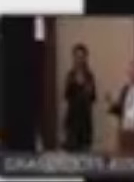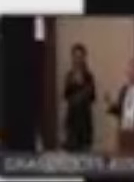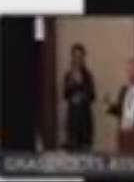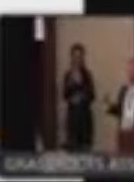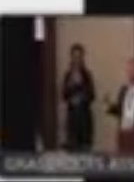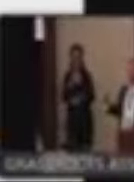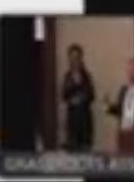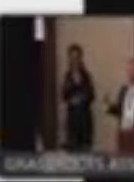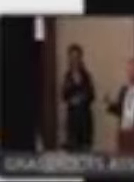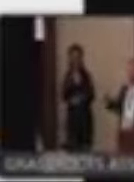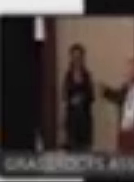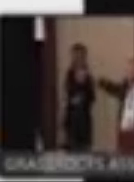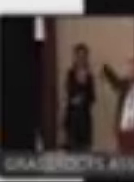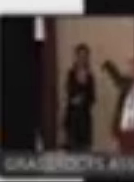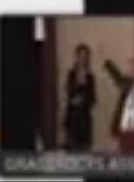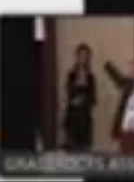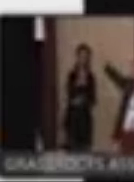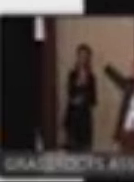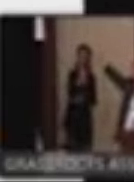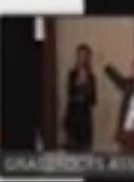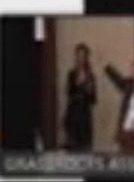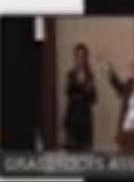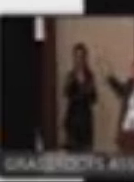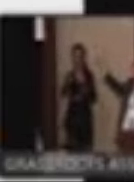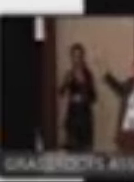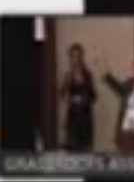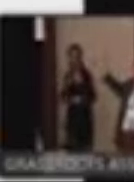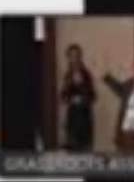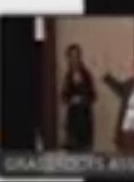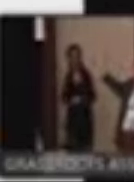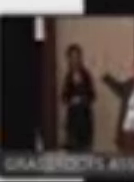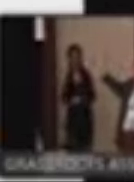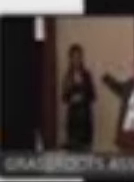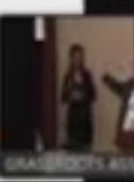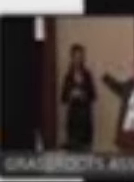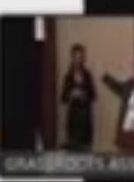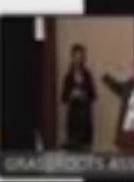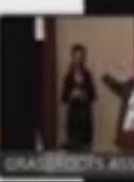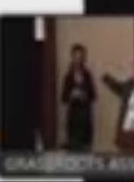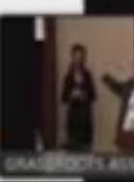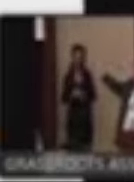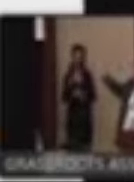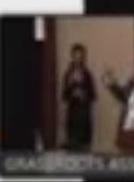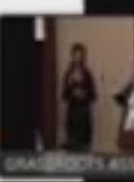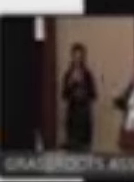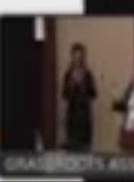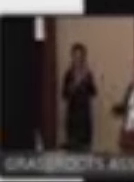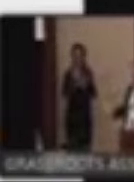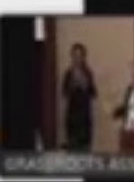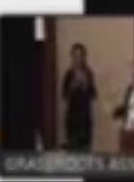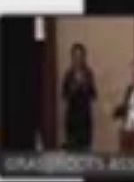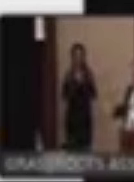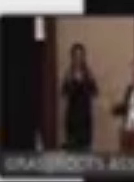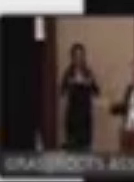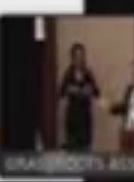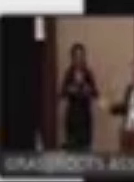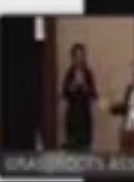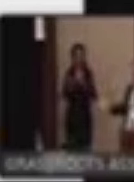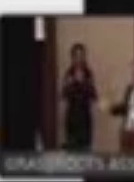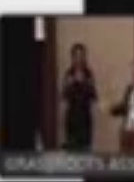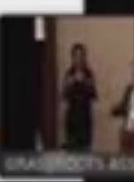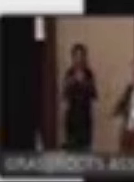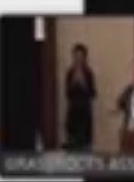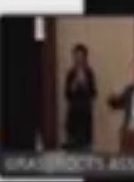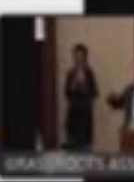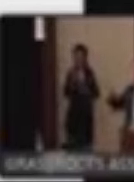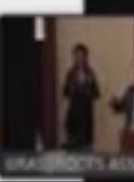therapies work, and we actually have metrics that tell you they work. Not that they get better. Yeah, they get